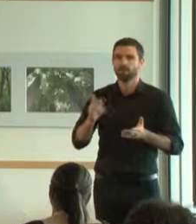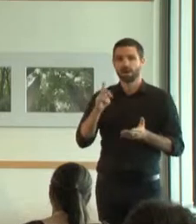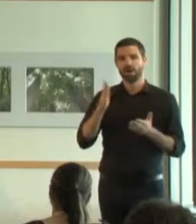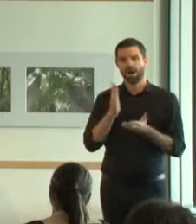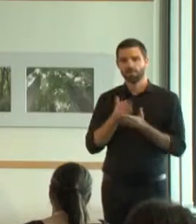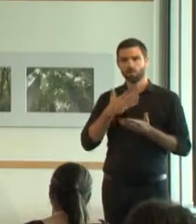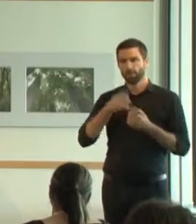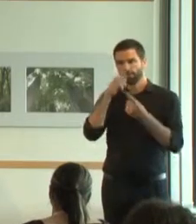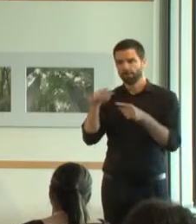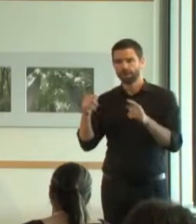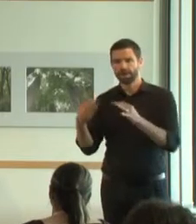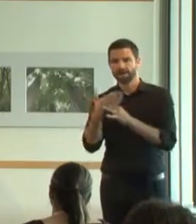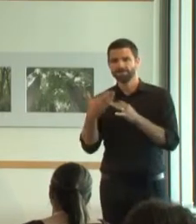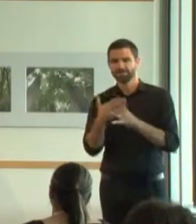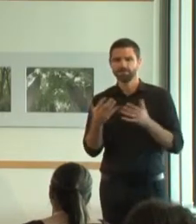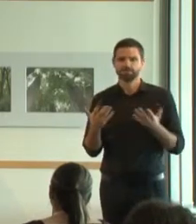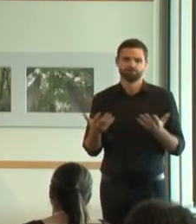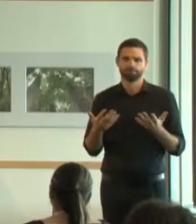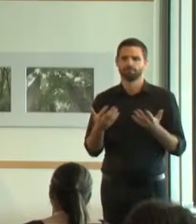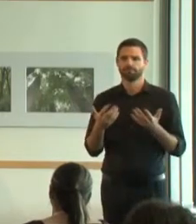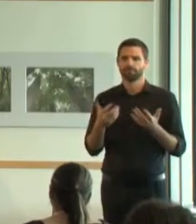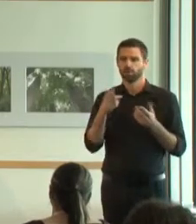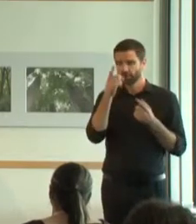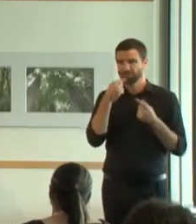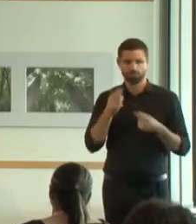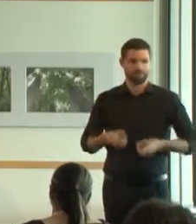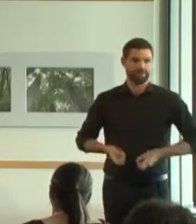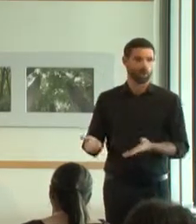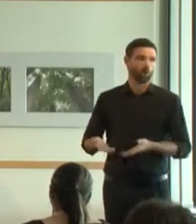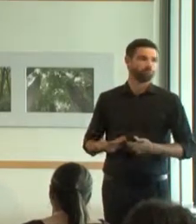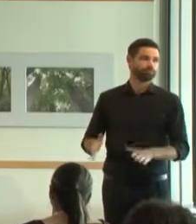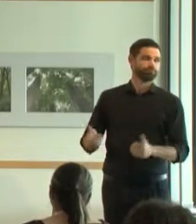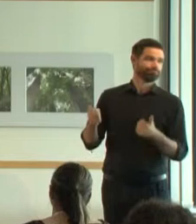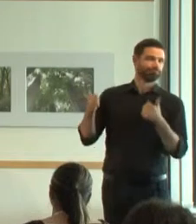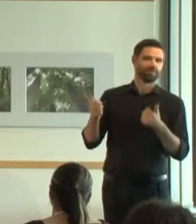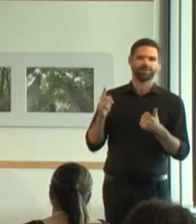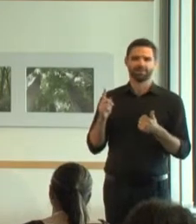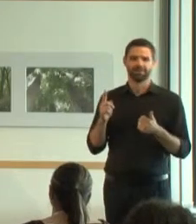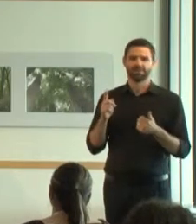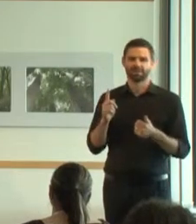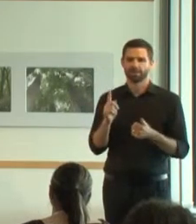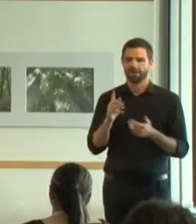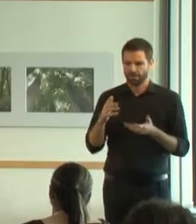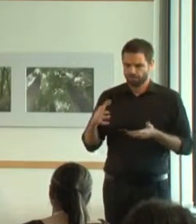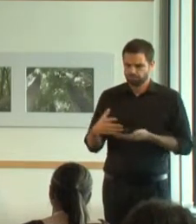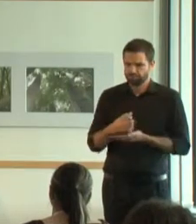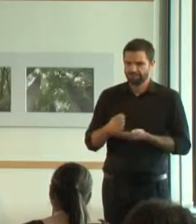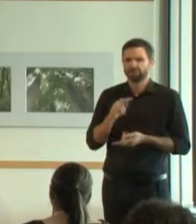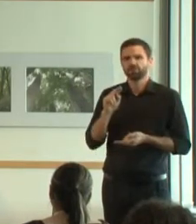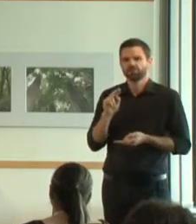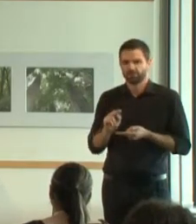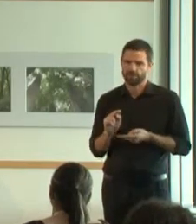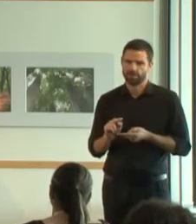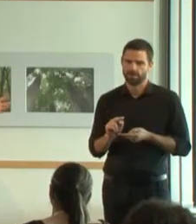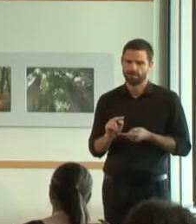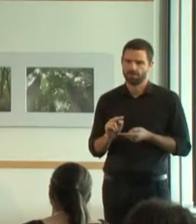have, it's pretty cool, right? You would just kind of go, there you go, have it, off you go. It's cheaper than digital preservation, generally. We don't necessarily